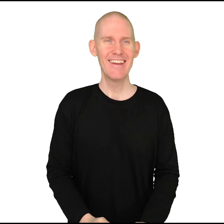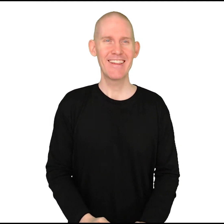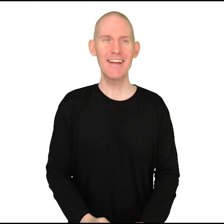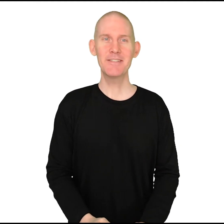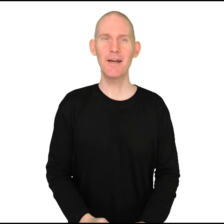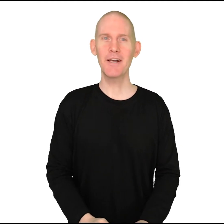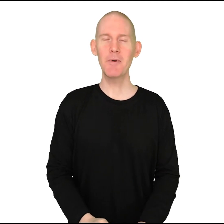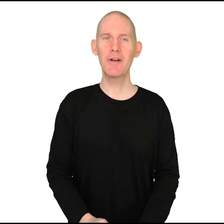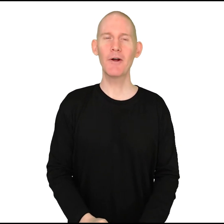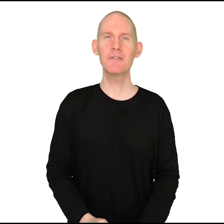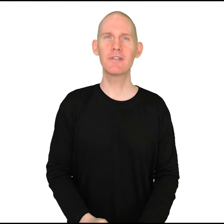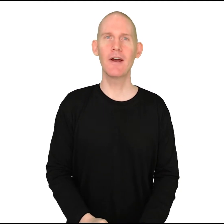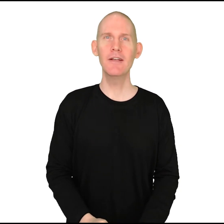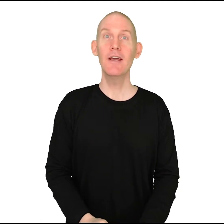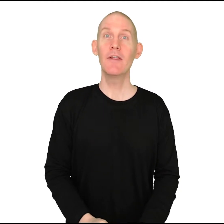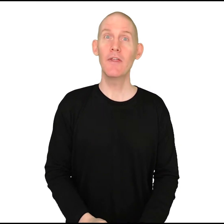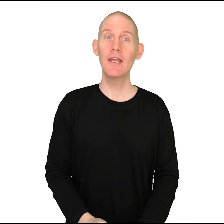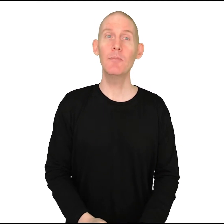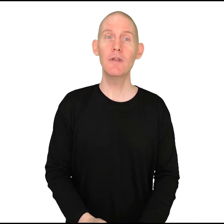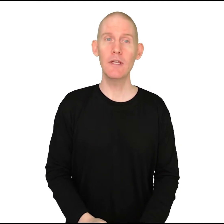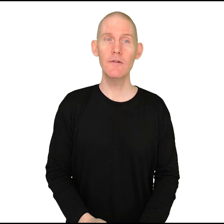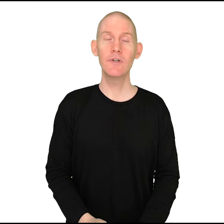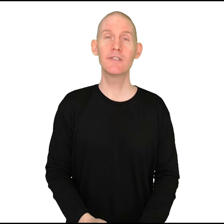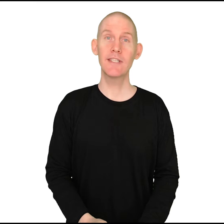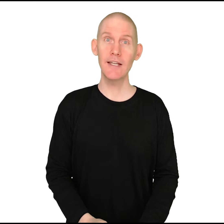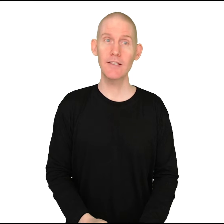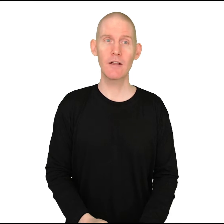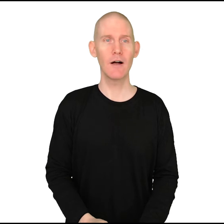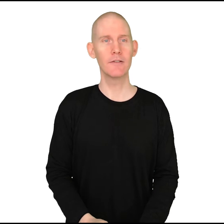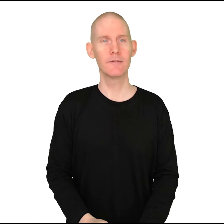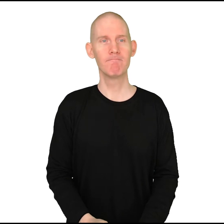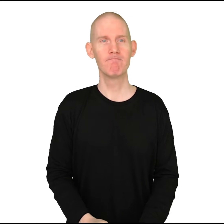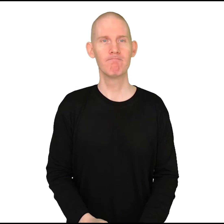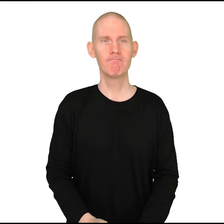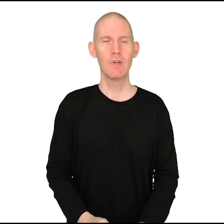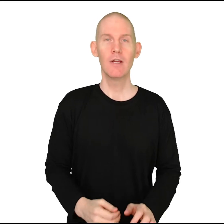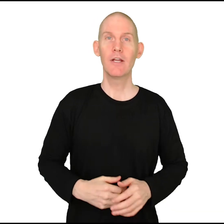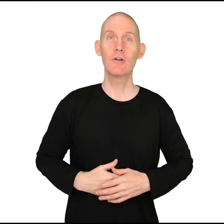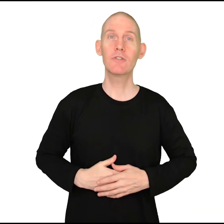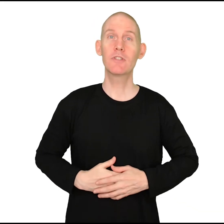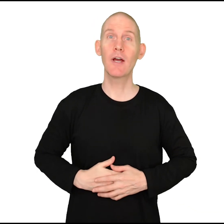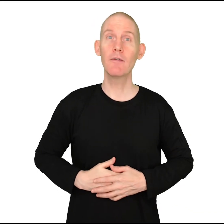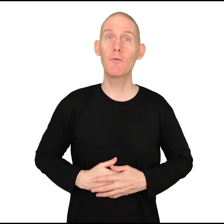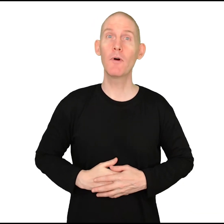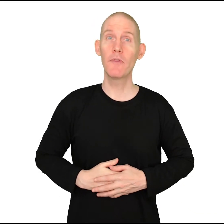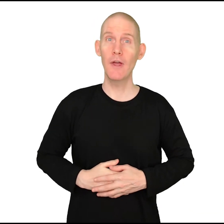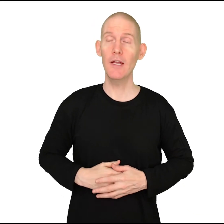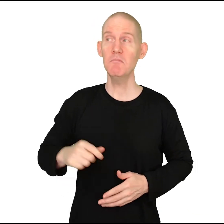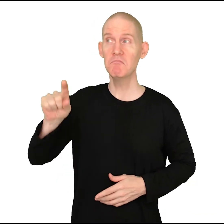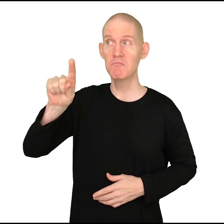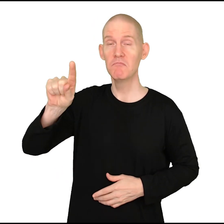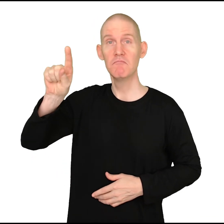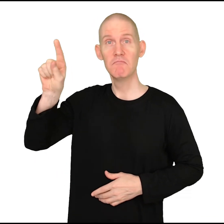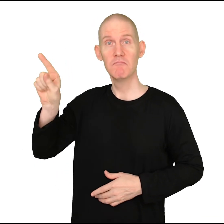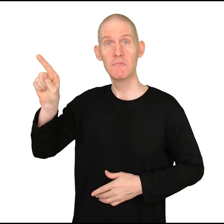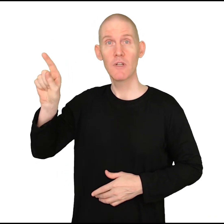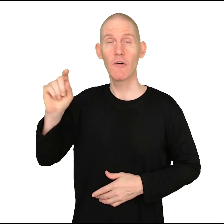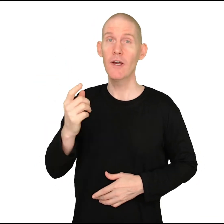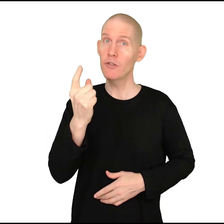Let's talk about how to sign they believe Santa Claus. Here's the sign for they. All right, use your